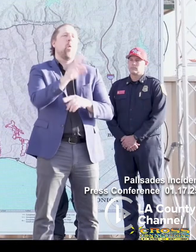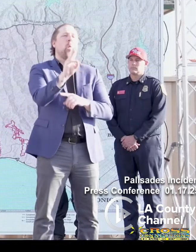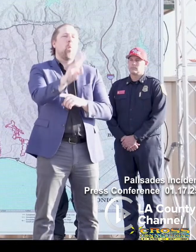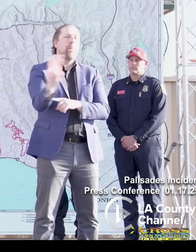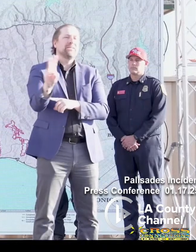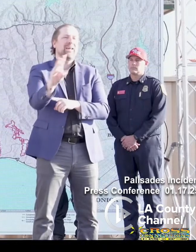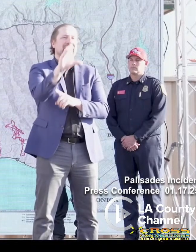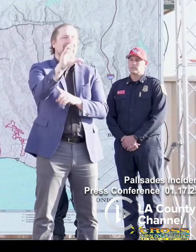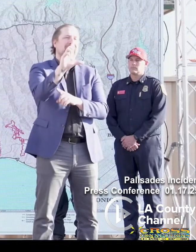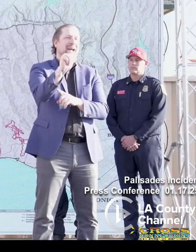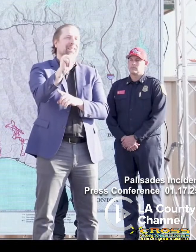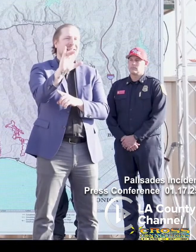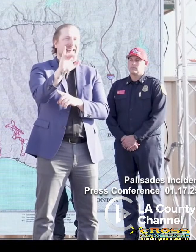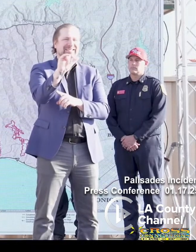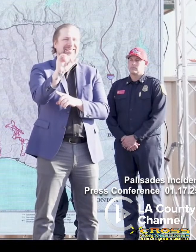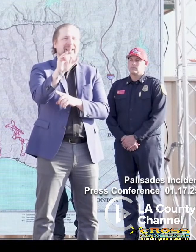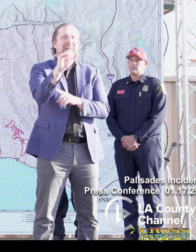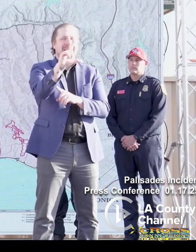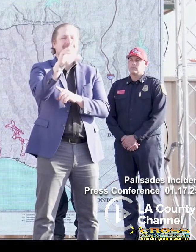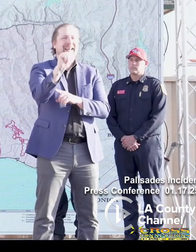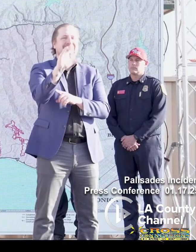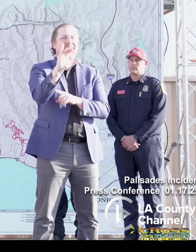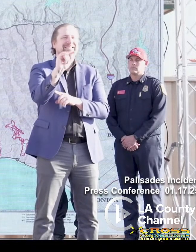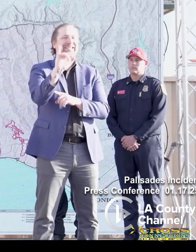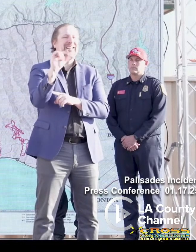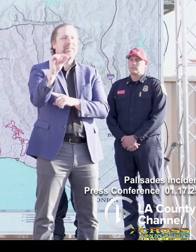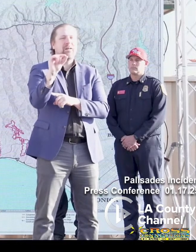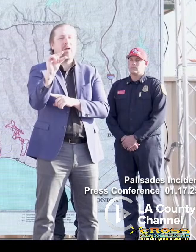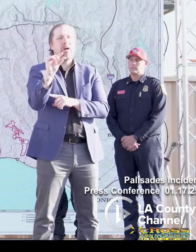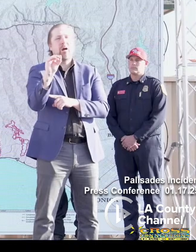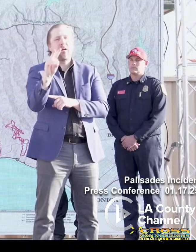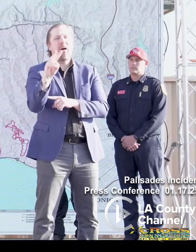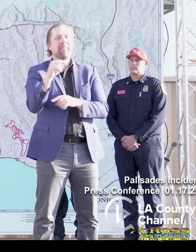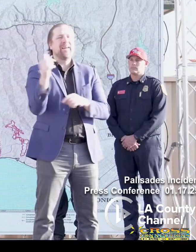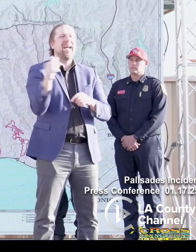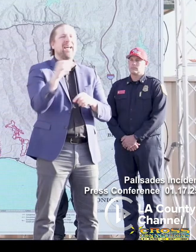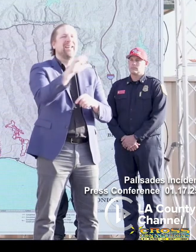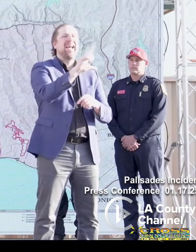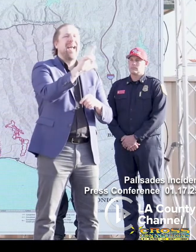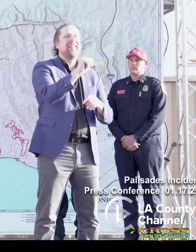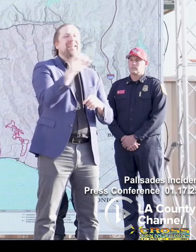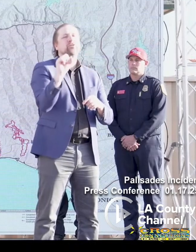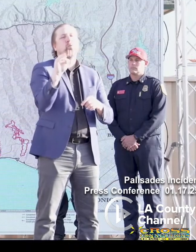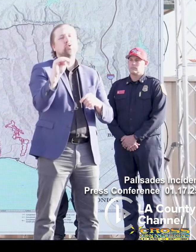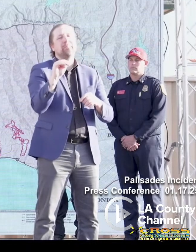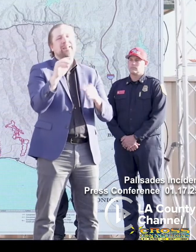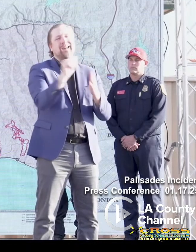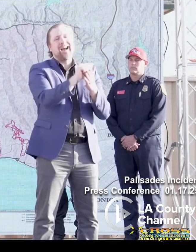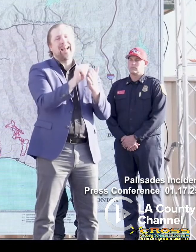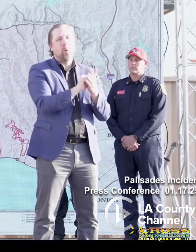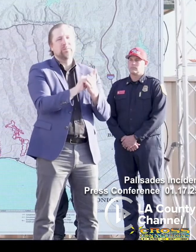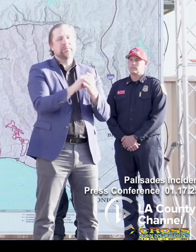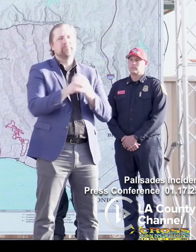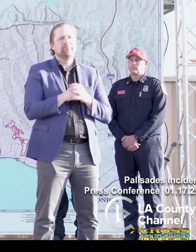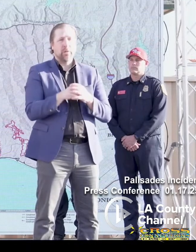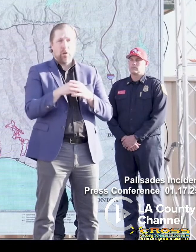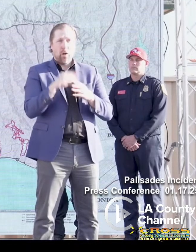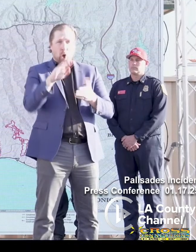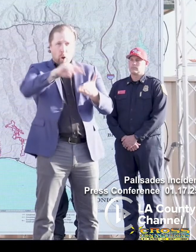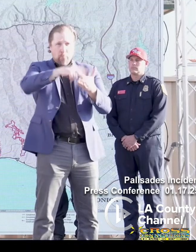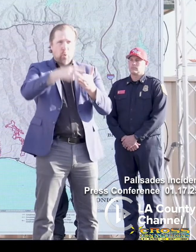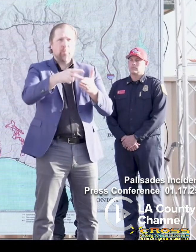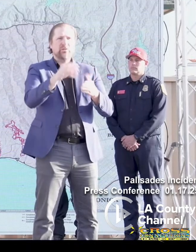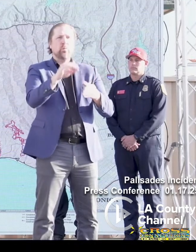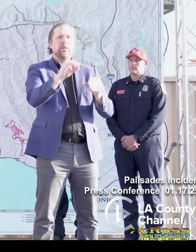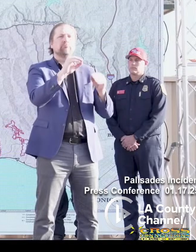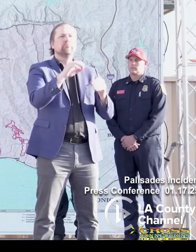available at lacity.gov and the Unified LA social media accounts. We've purposefully put this information into